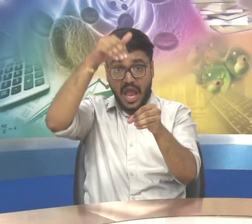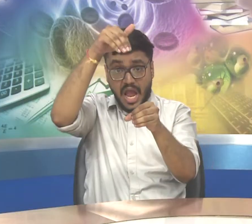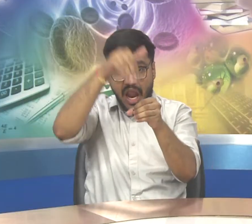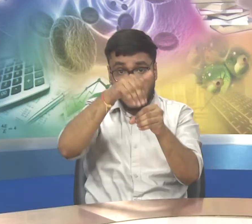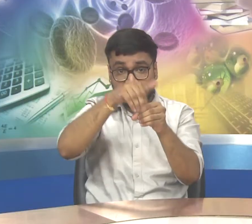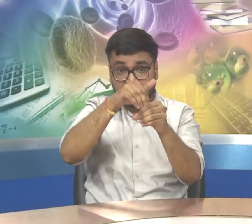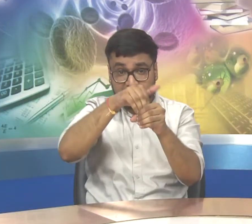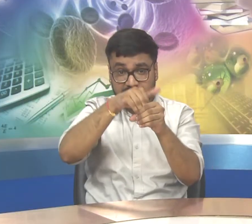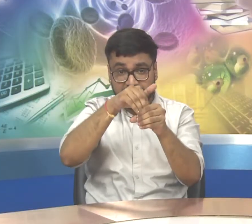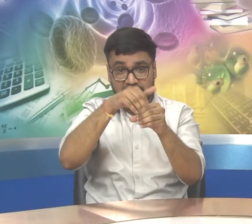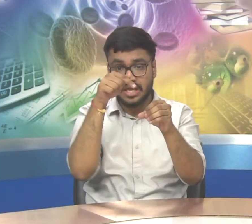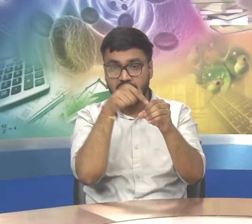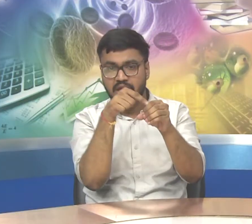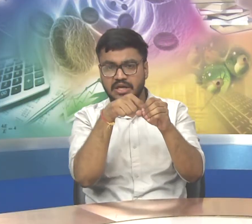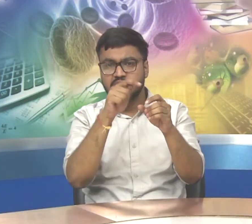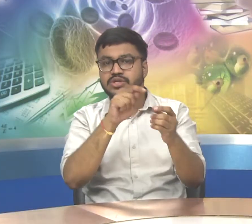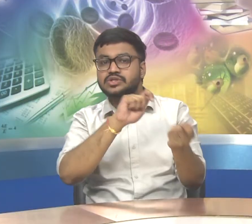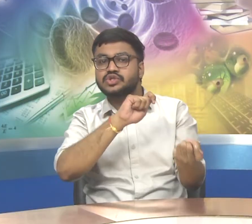Nucleus is the center of the atom.